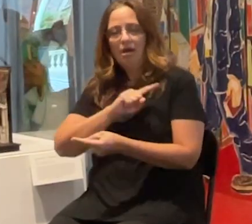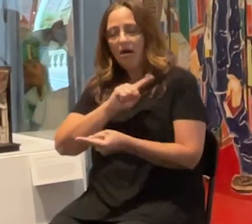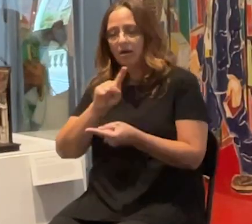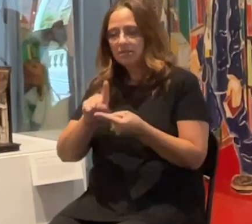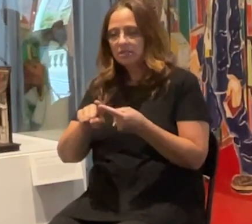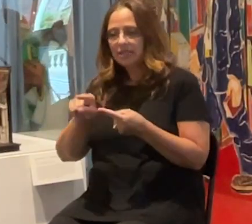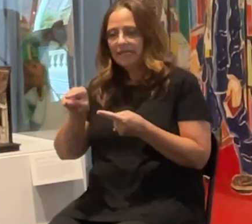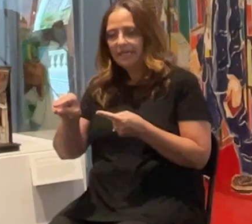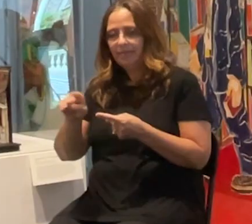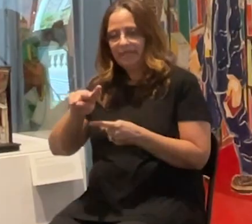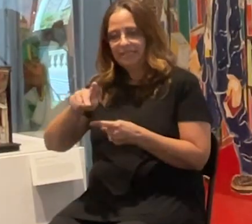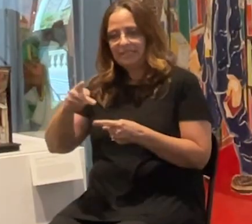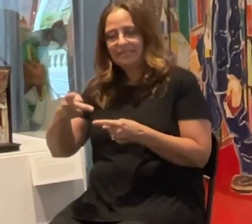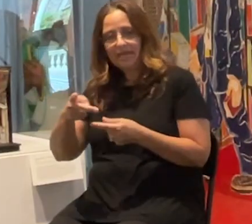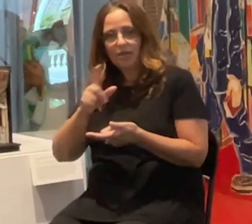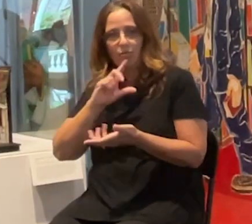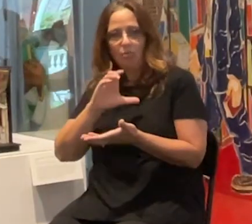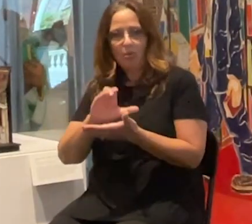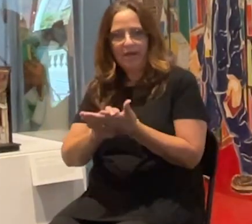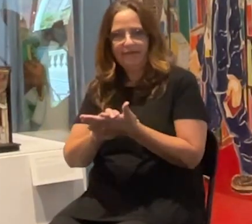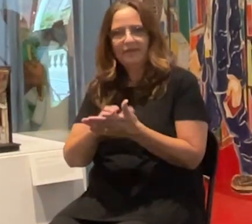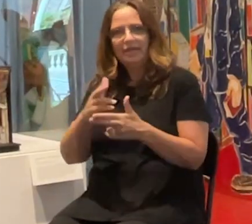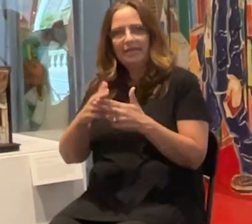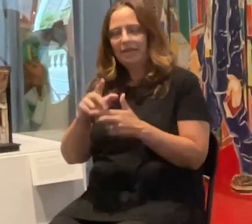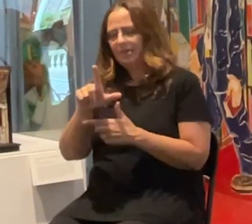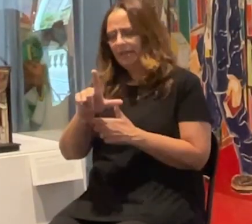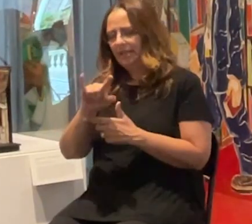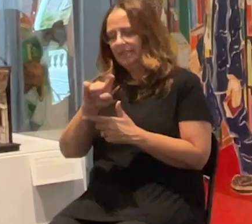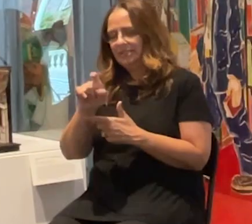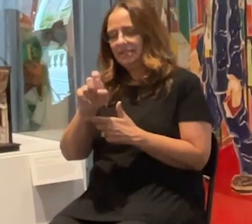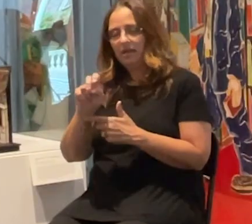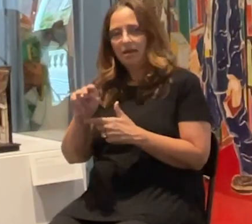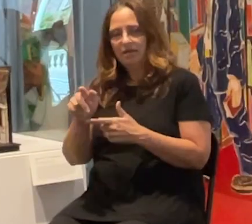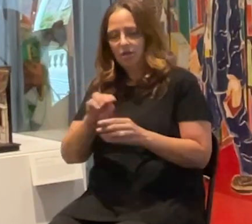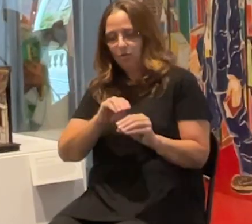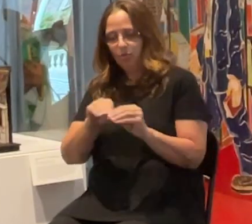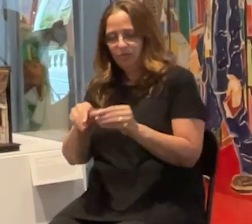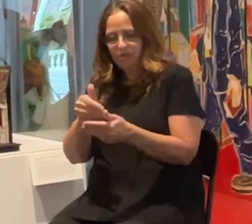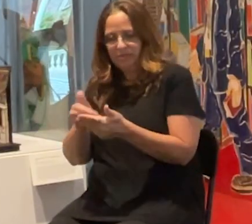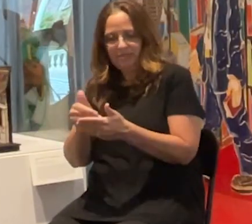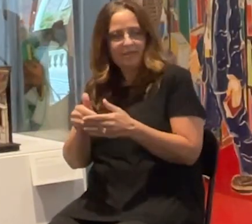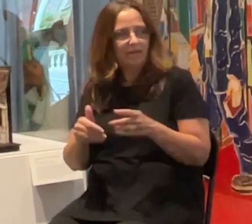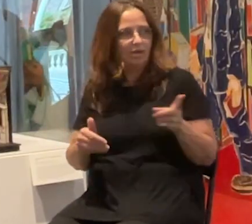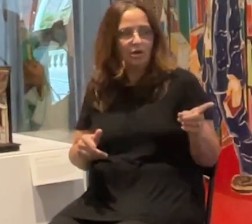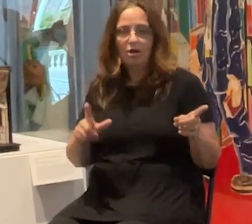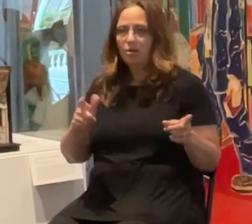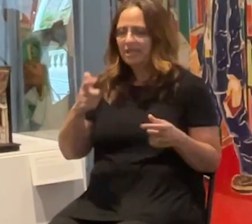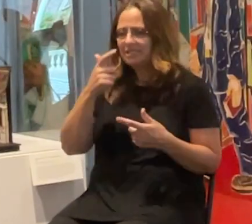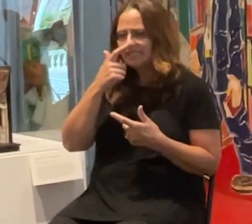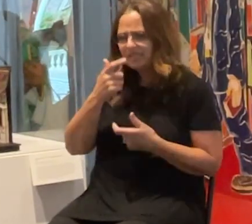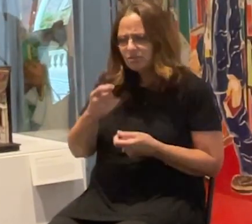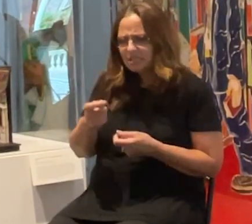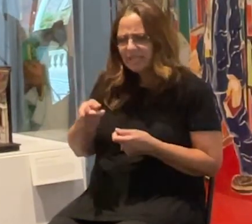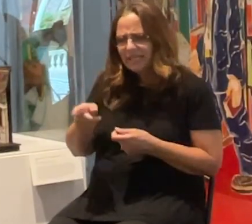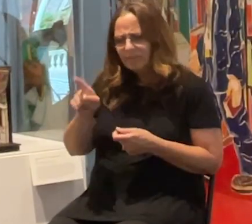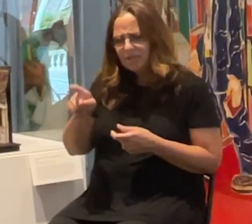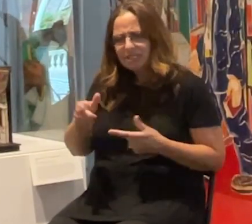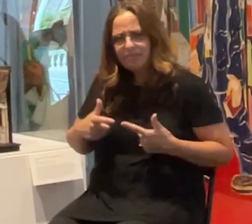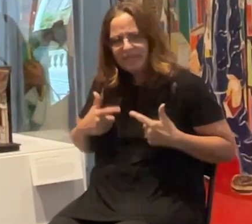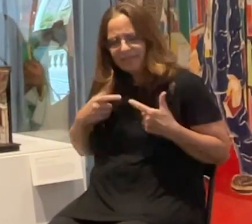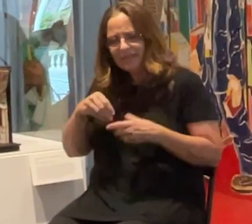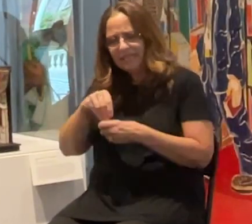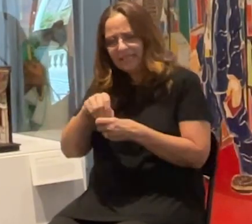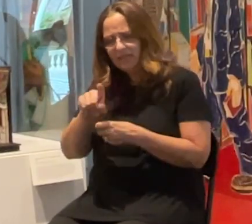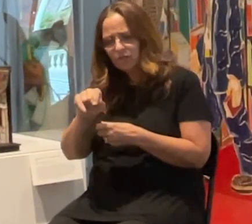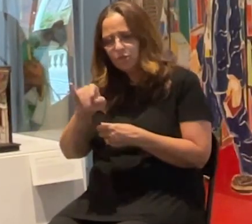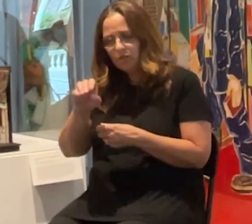and his second wife, Lizianne, moved nearby. Well, that's kind of interesting then, because he must have been living in the studio when he was working